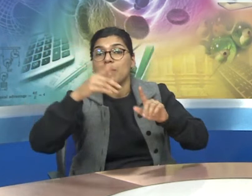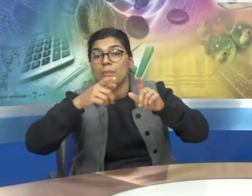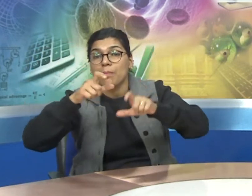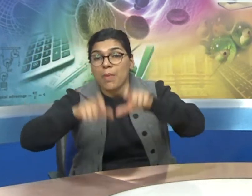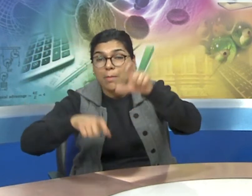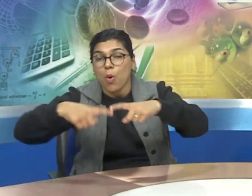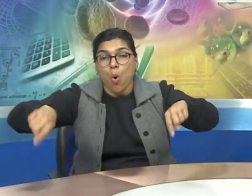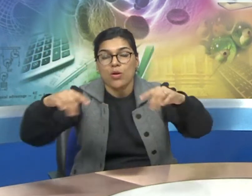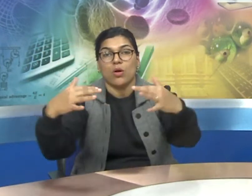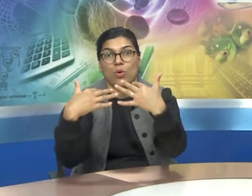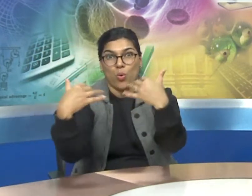the audiences.